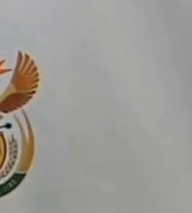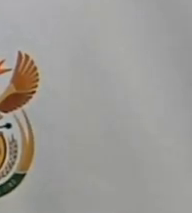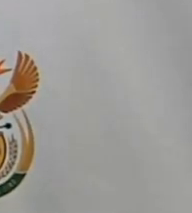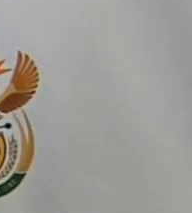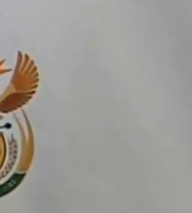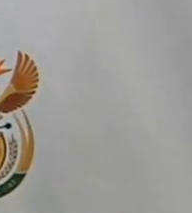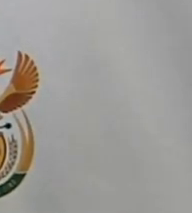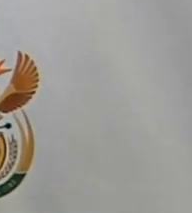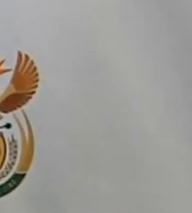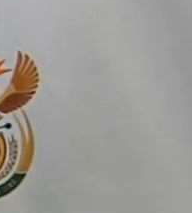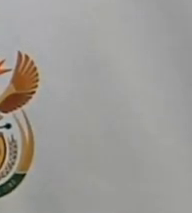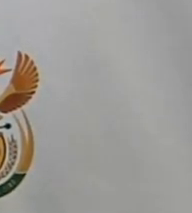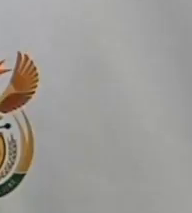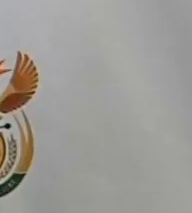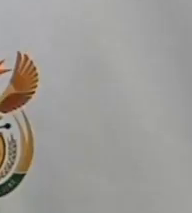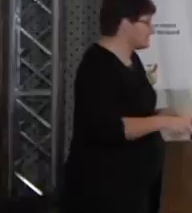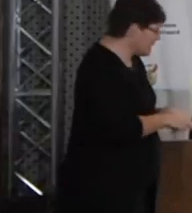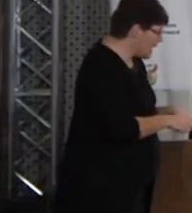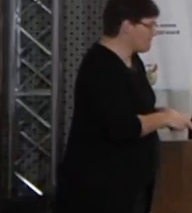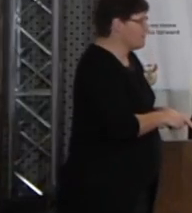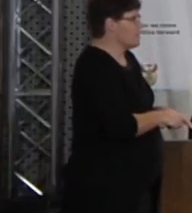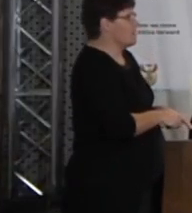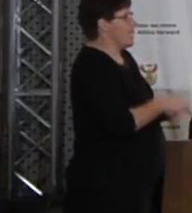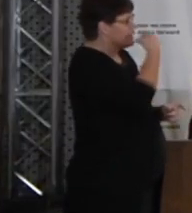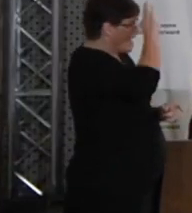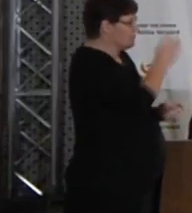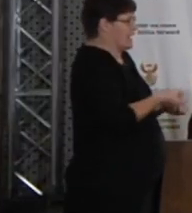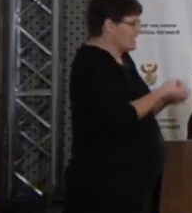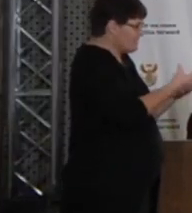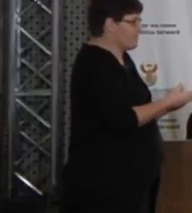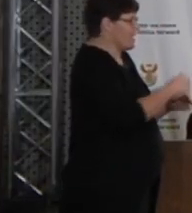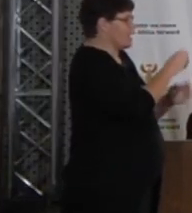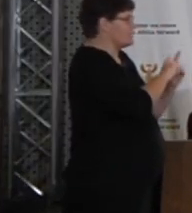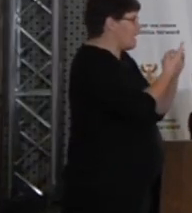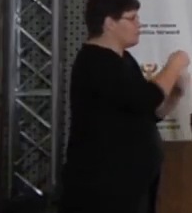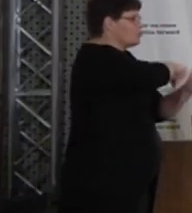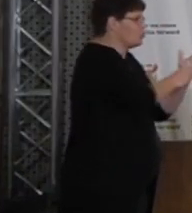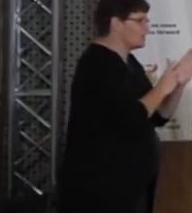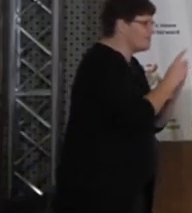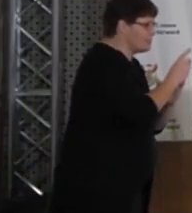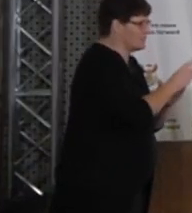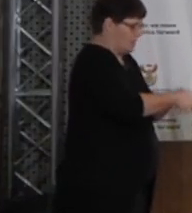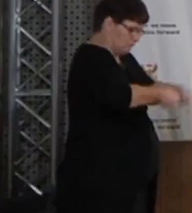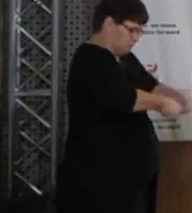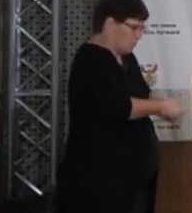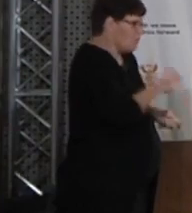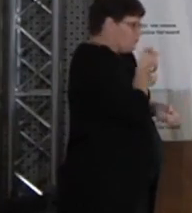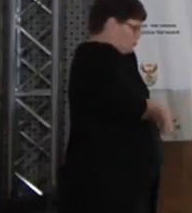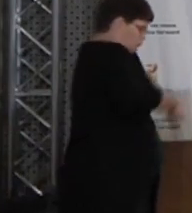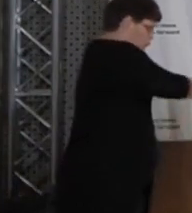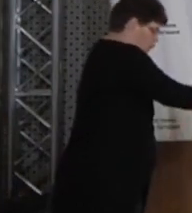necessary, government also gives food parcels. Social development deals with that a lot,